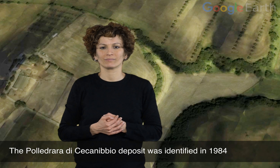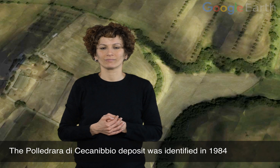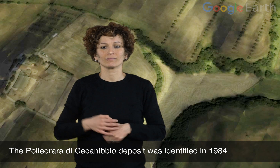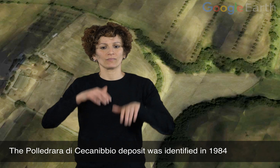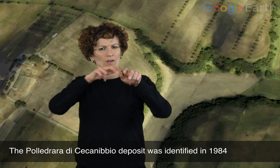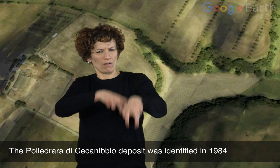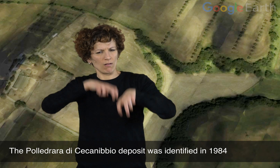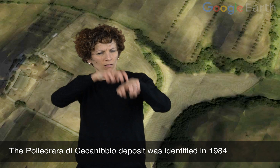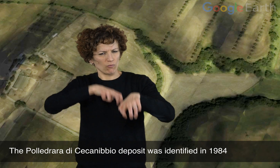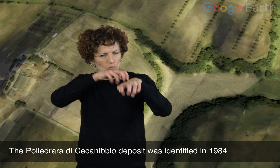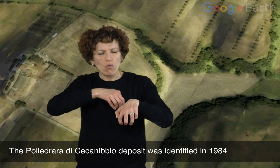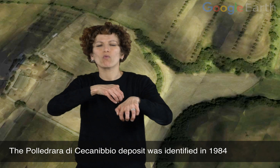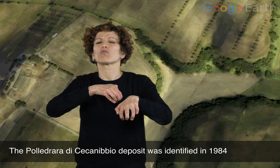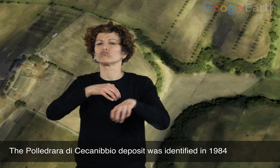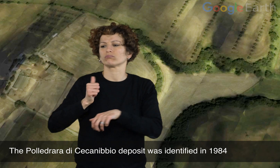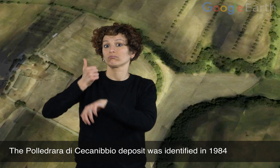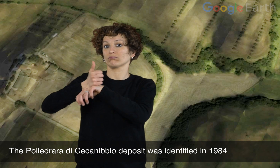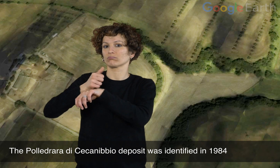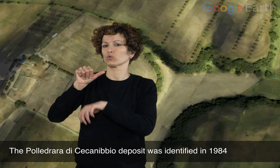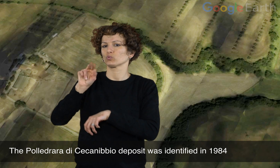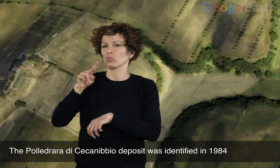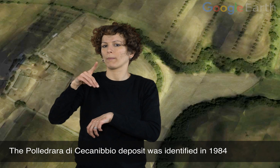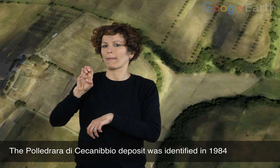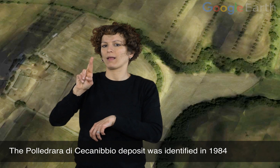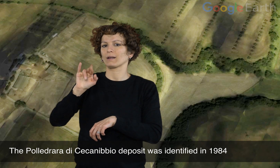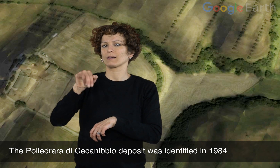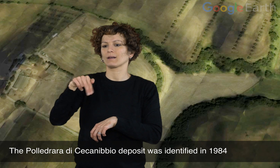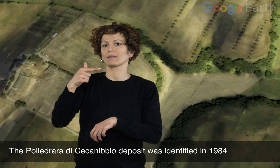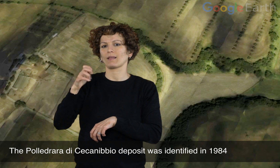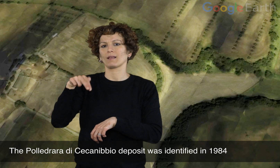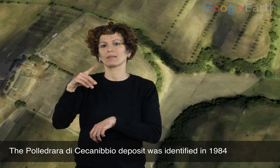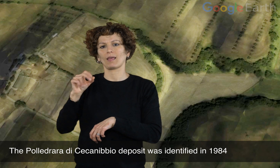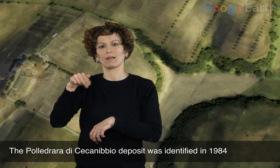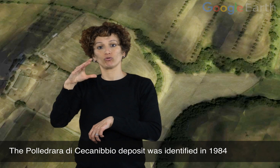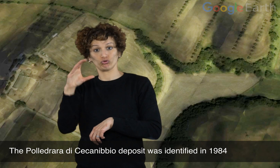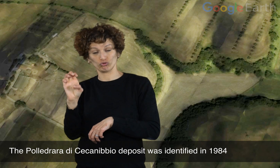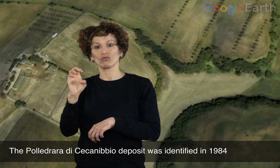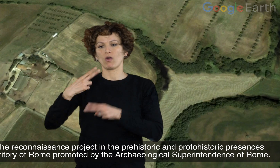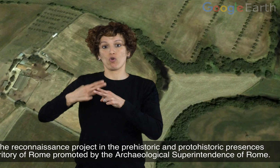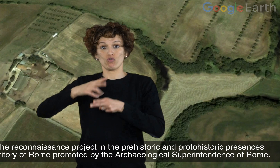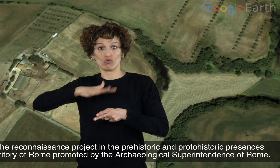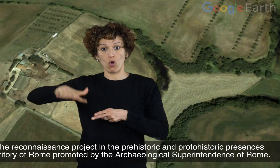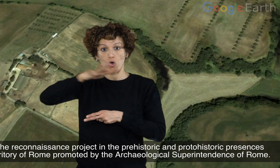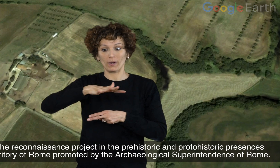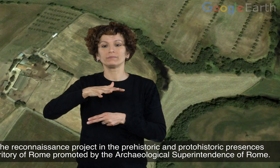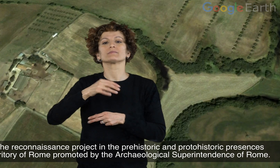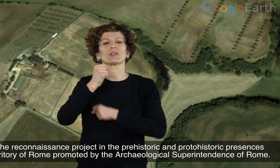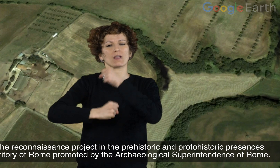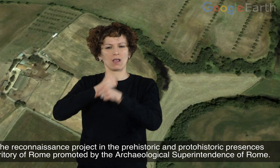The Polledrara di Cecanibbio deposit was identified in 1984 during the reconnaissance